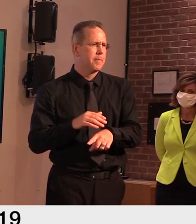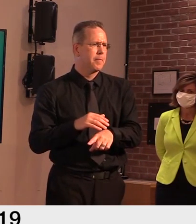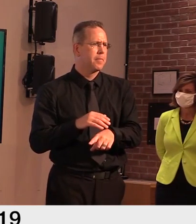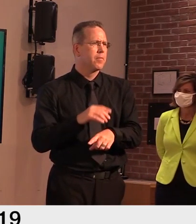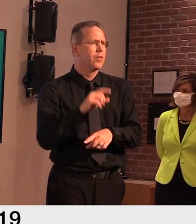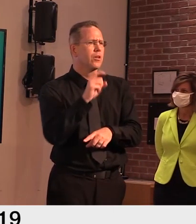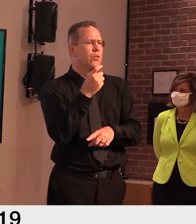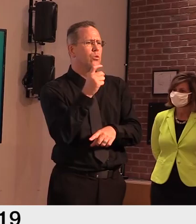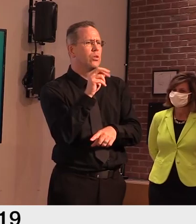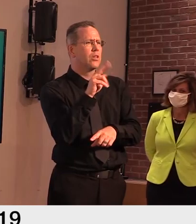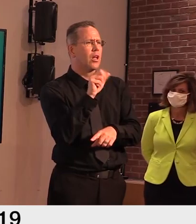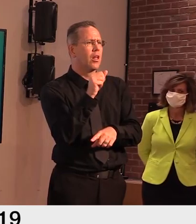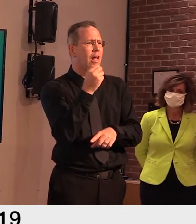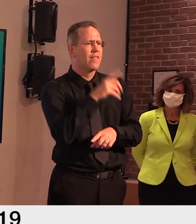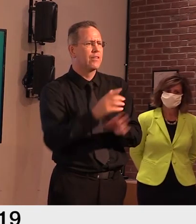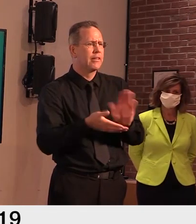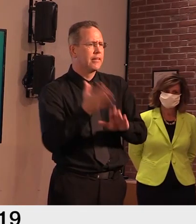contact with.